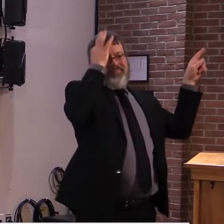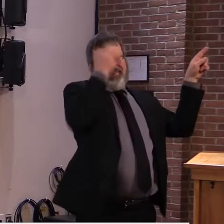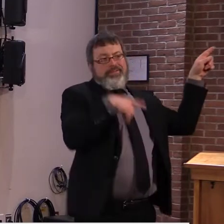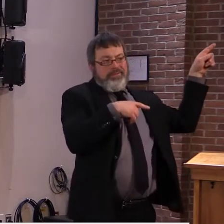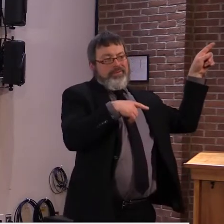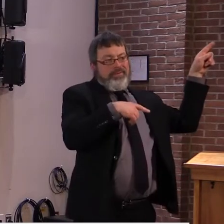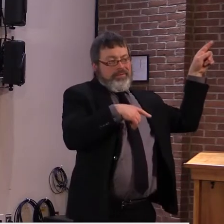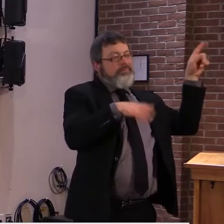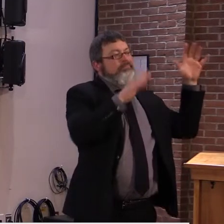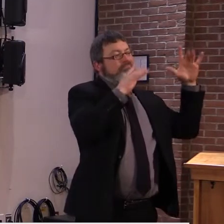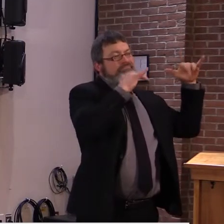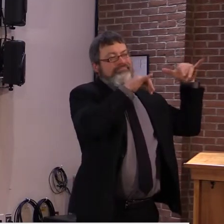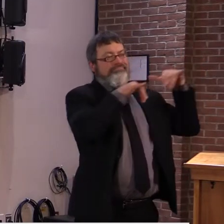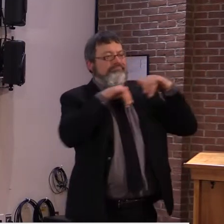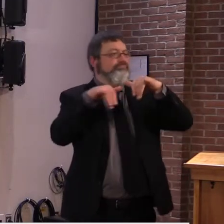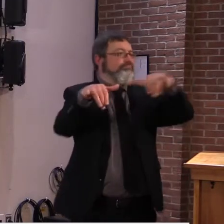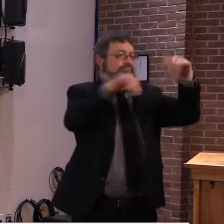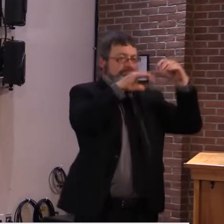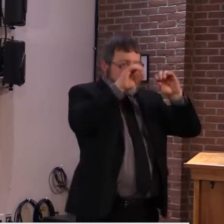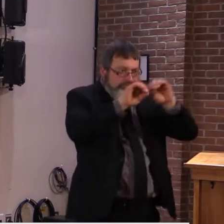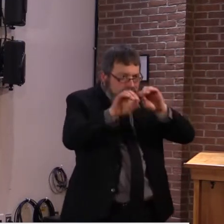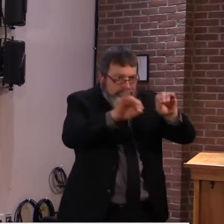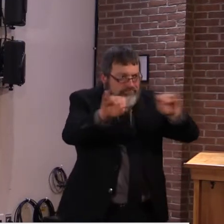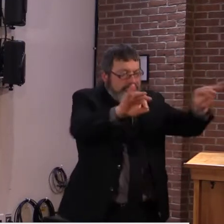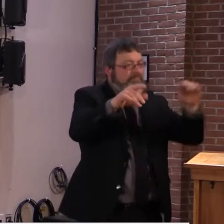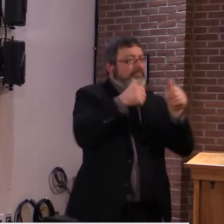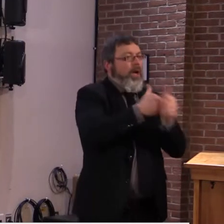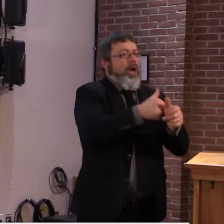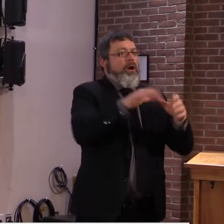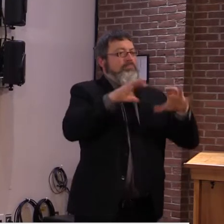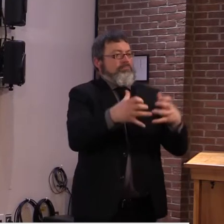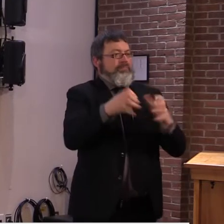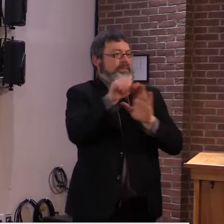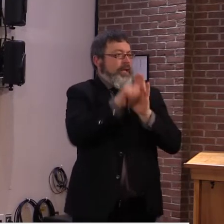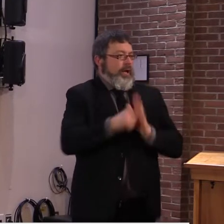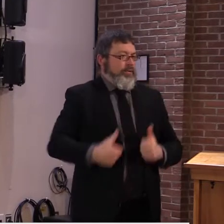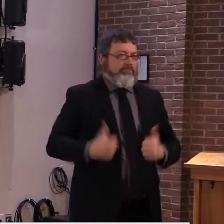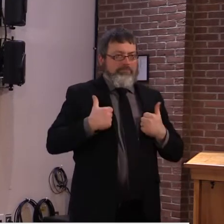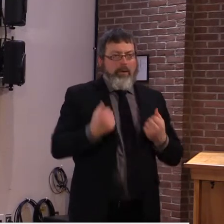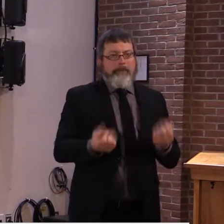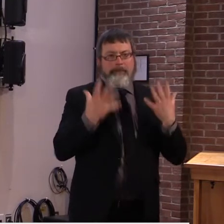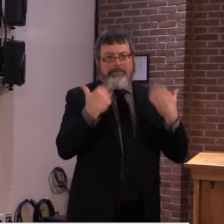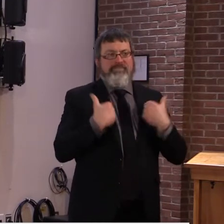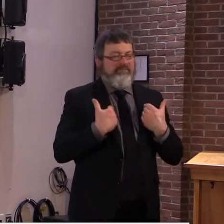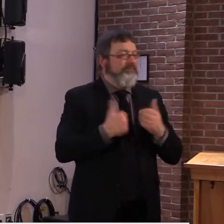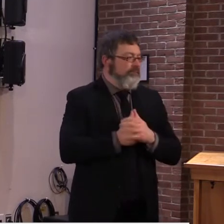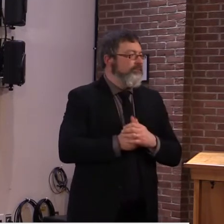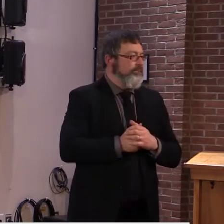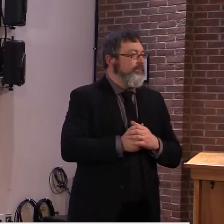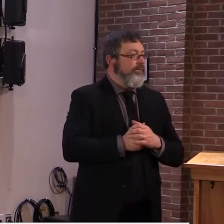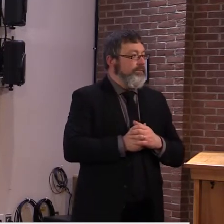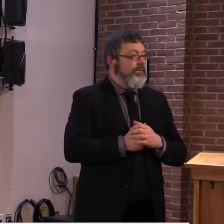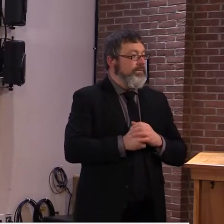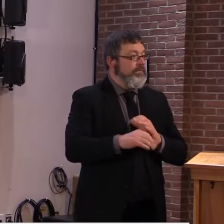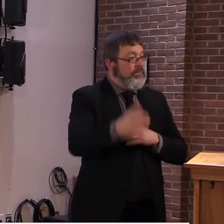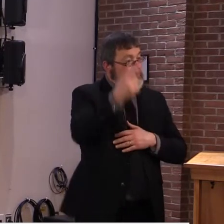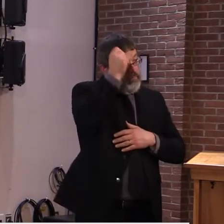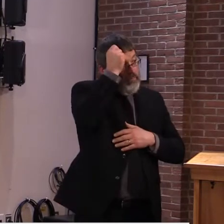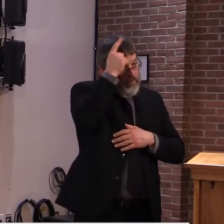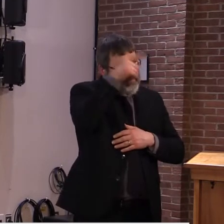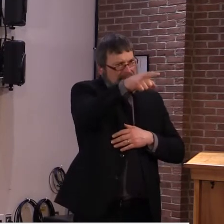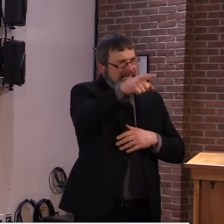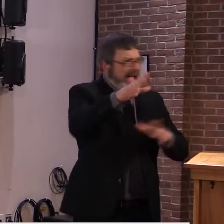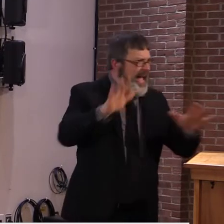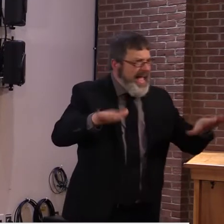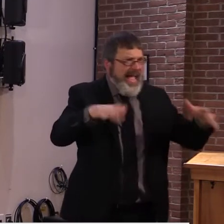and wishes to be vaccinated has that opportunity. But again, this will take time, and for those of you who are